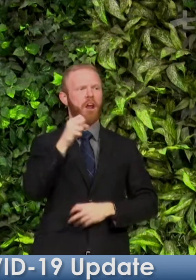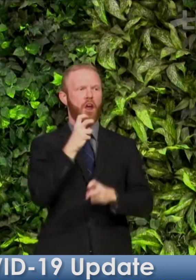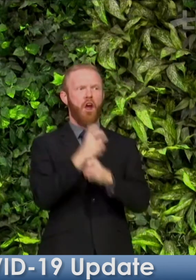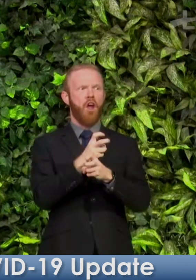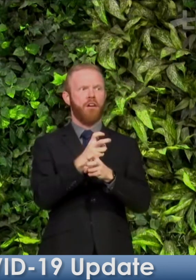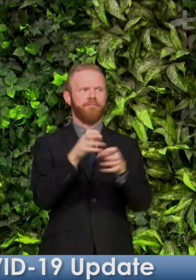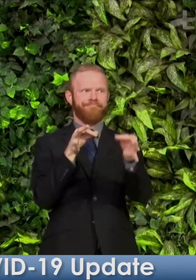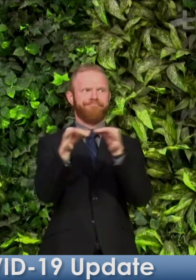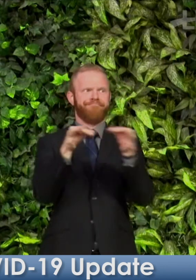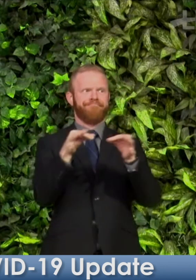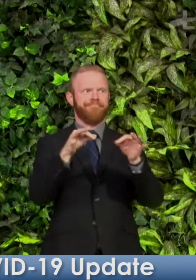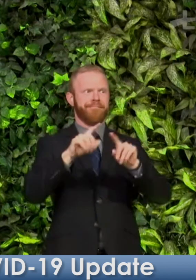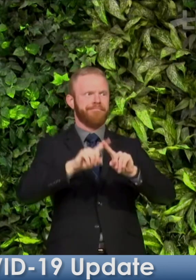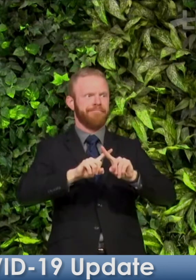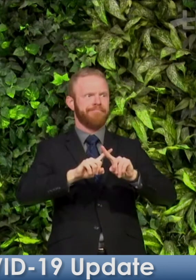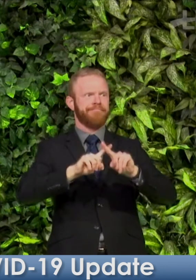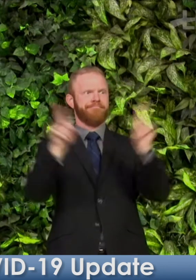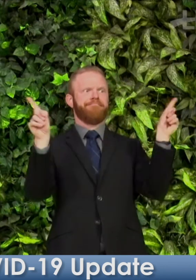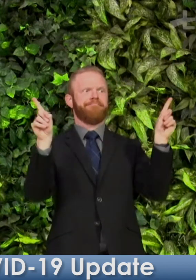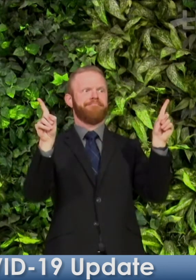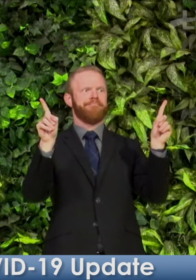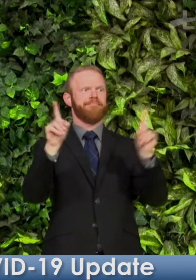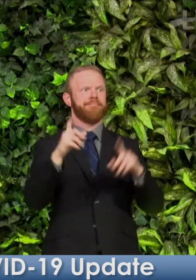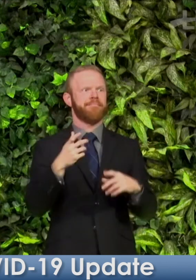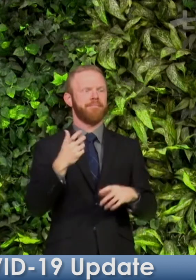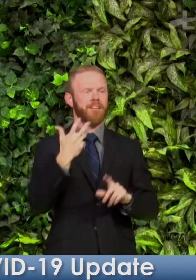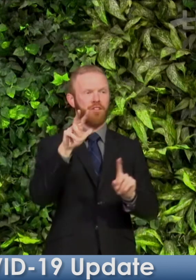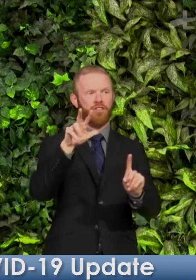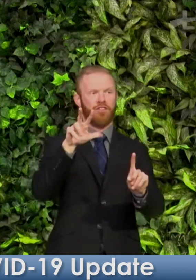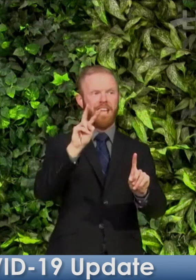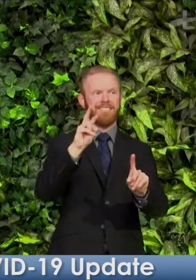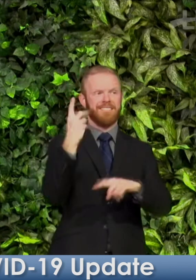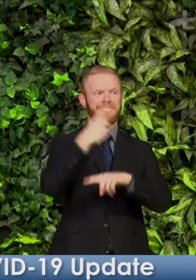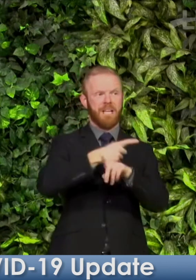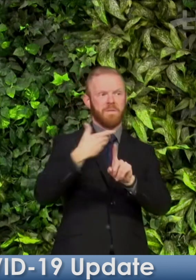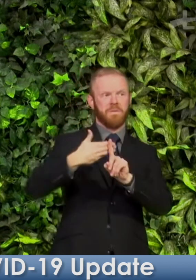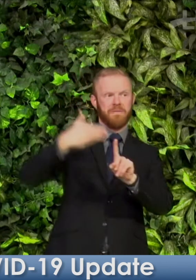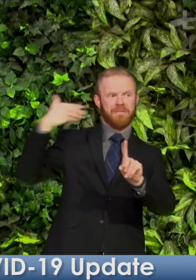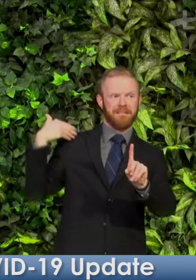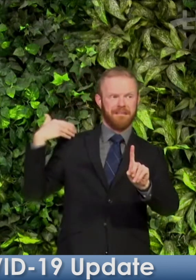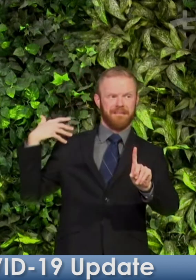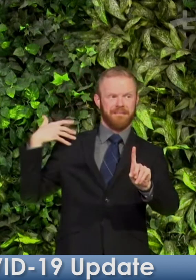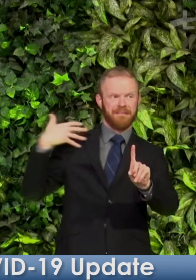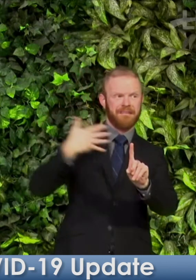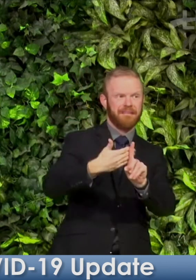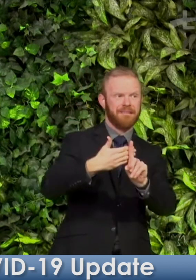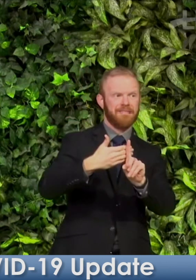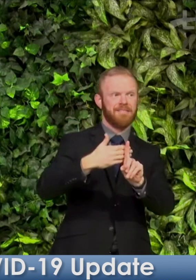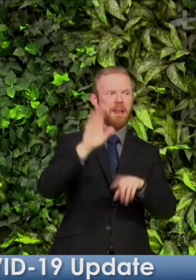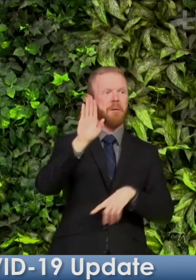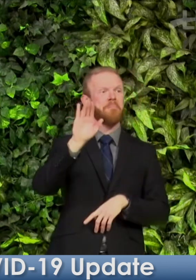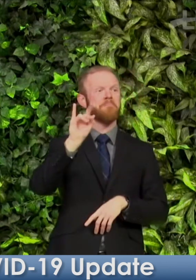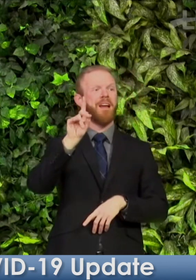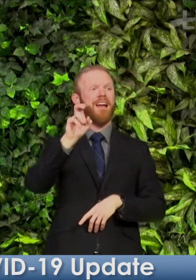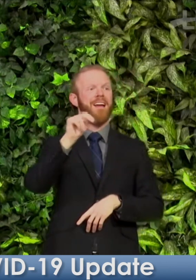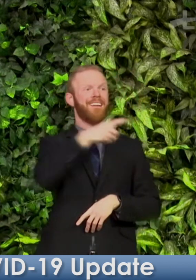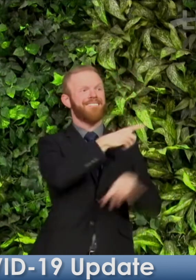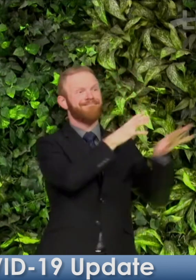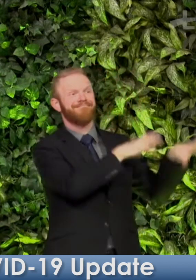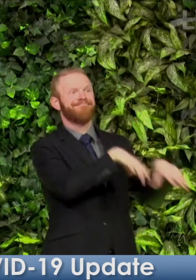as it relates to the relationship that we now have with the Biden administration, the transparency and the direct day-to-day, and I say day-to-day,